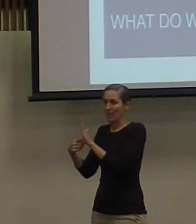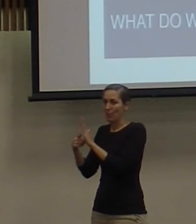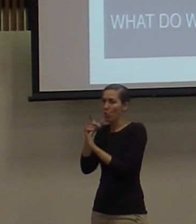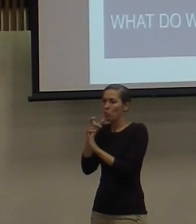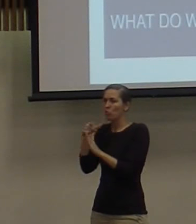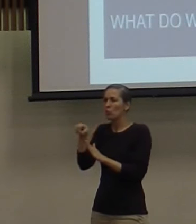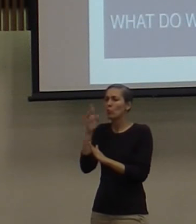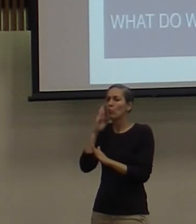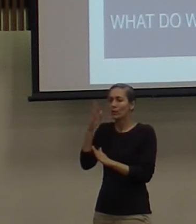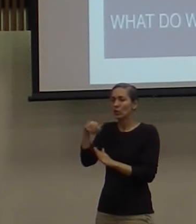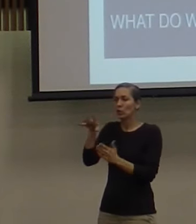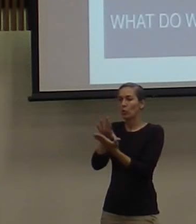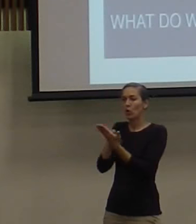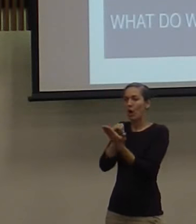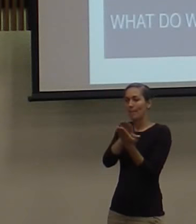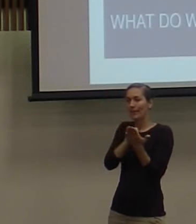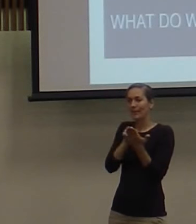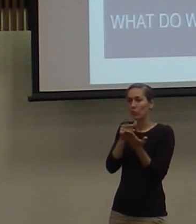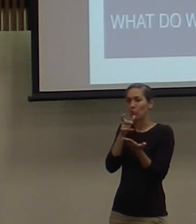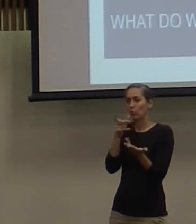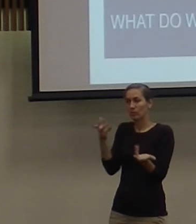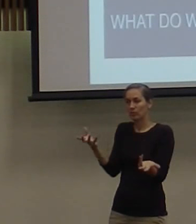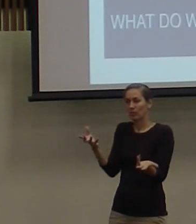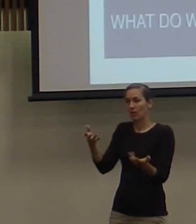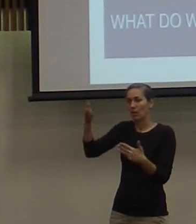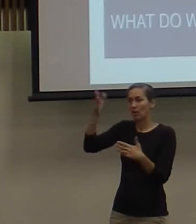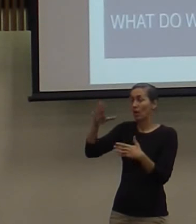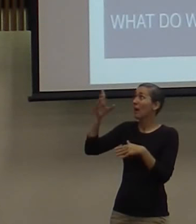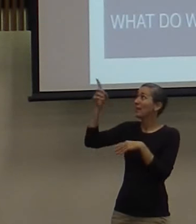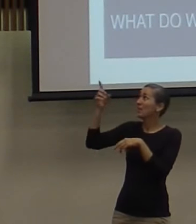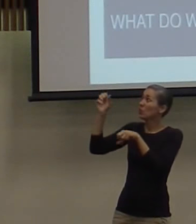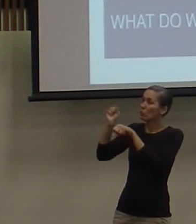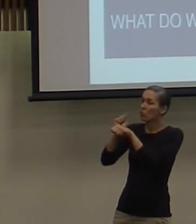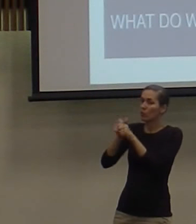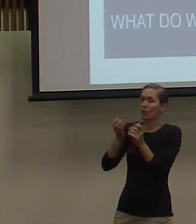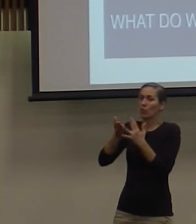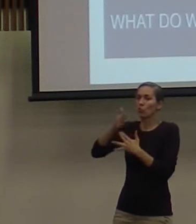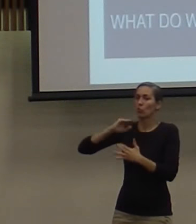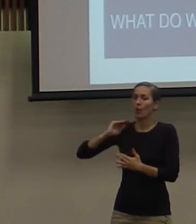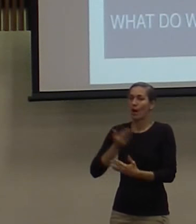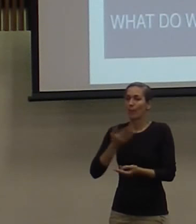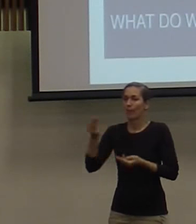then God has been working through our ministry plus